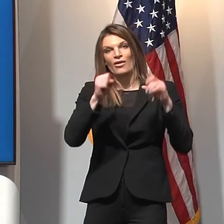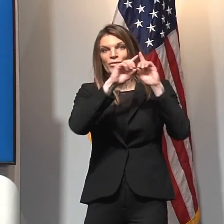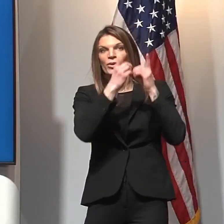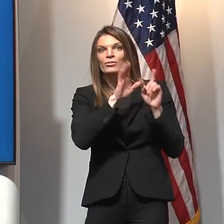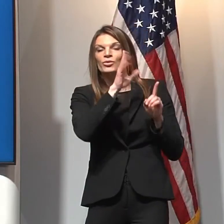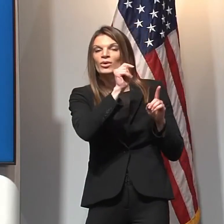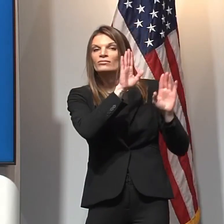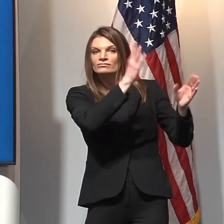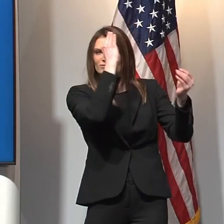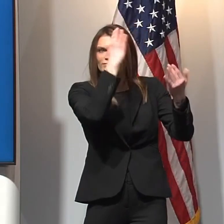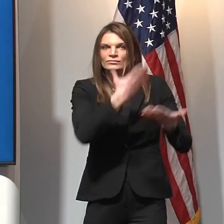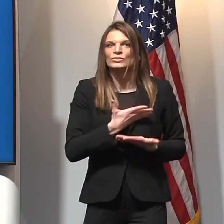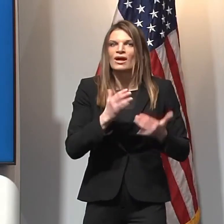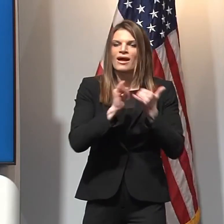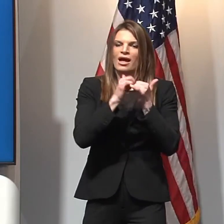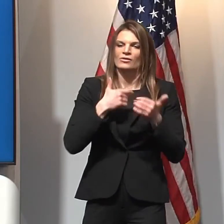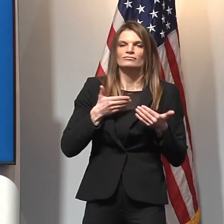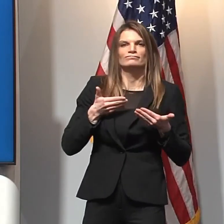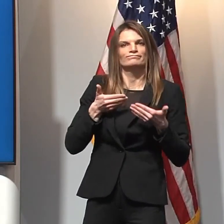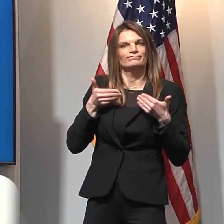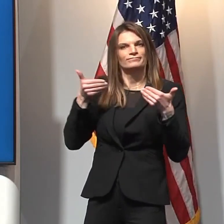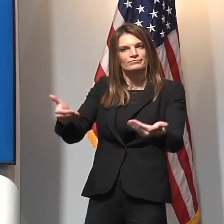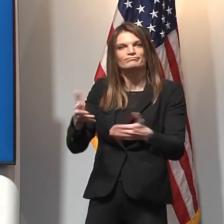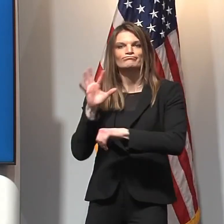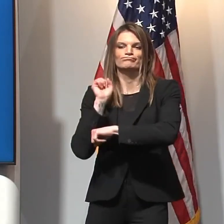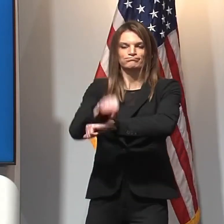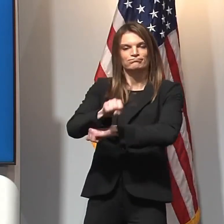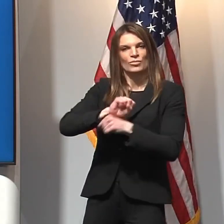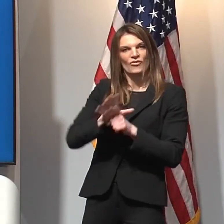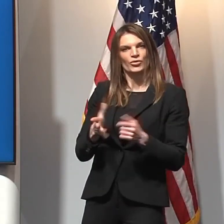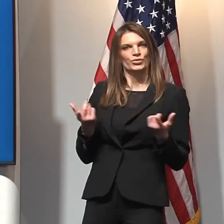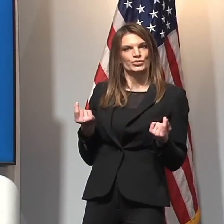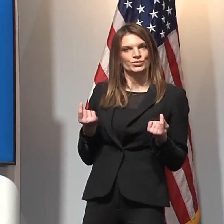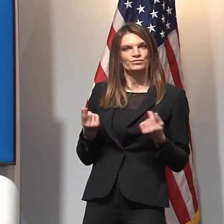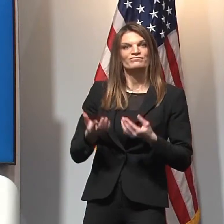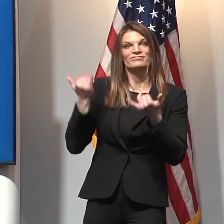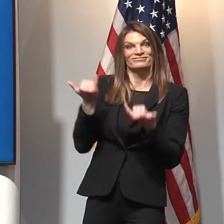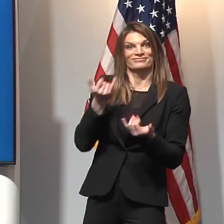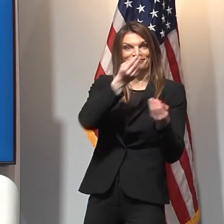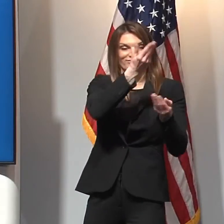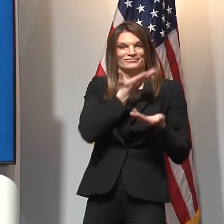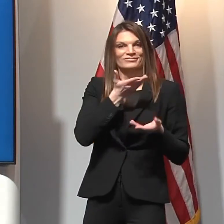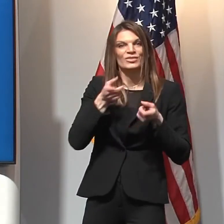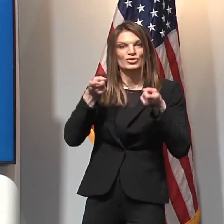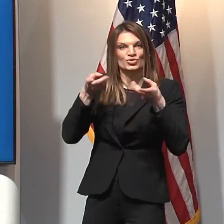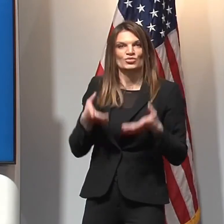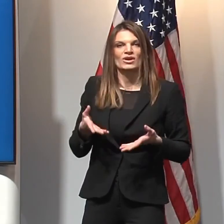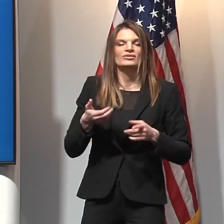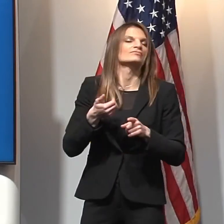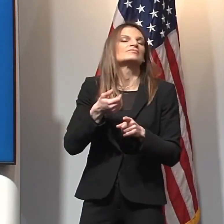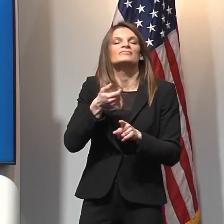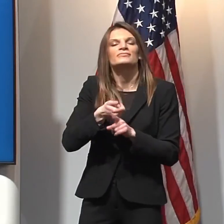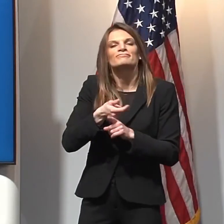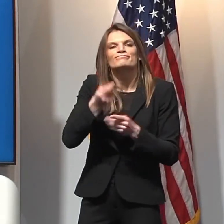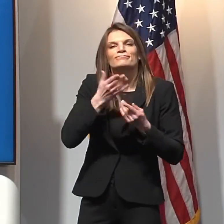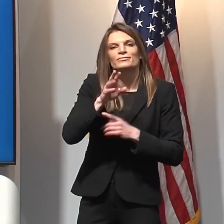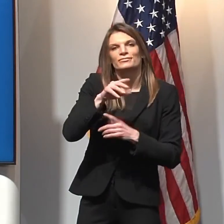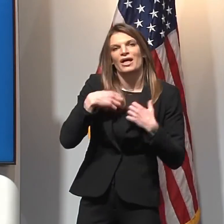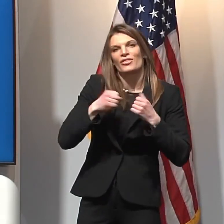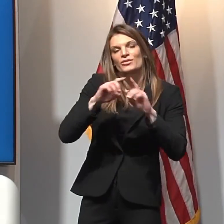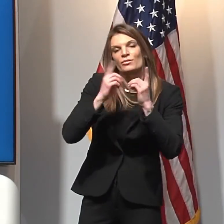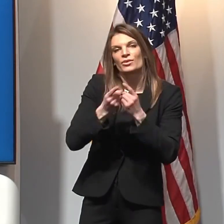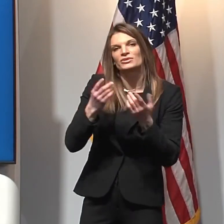ways to move forward in our fight against this pandemic. Today, MDHHS Director Elizabeth Hertel issued an